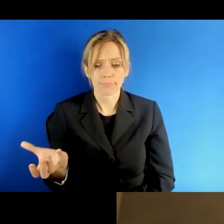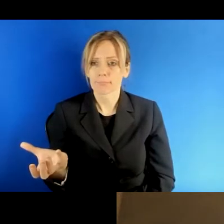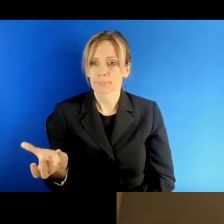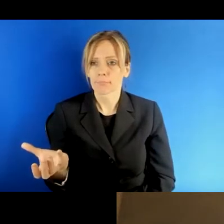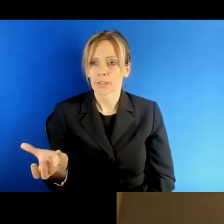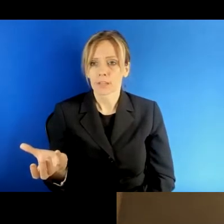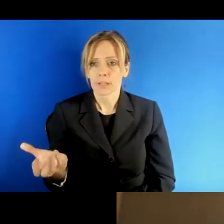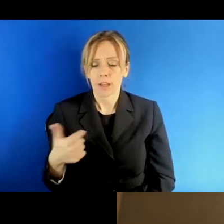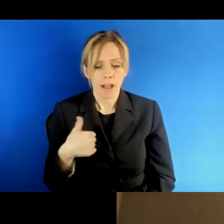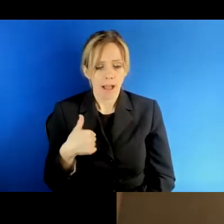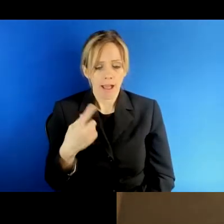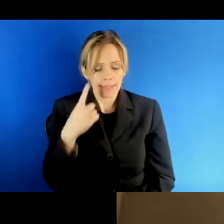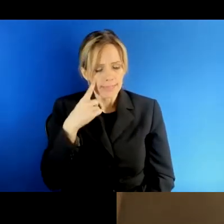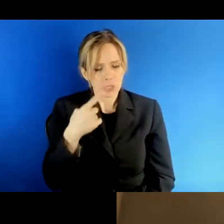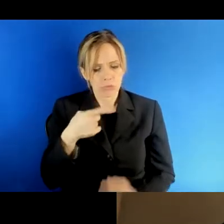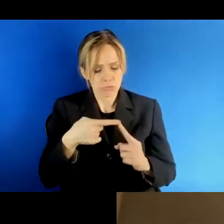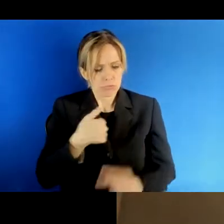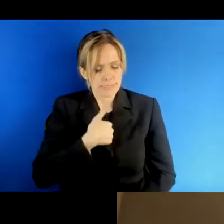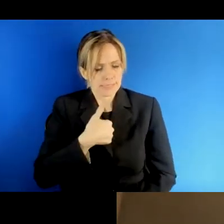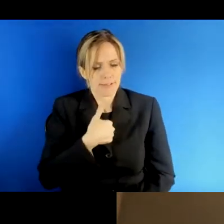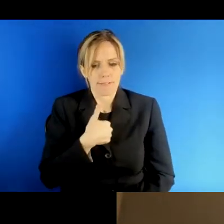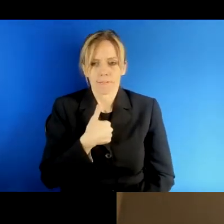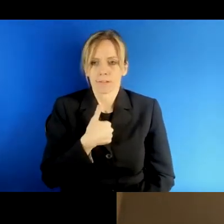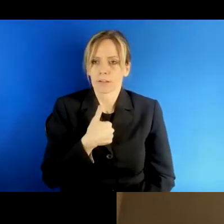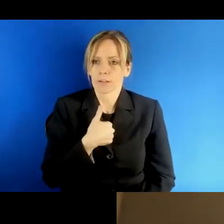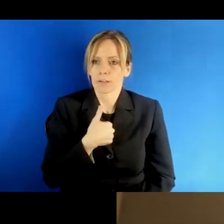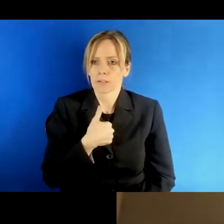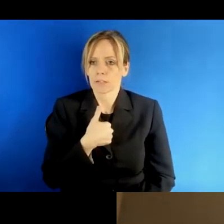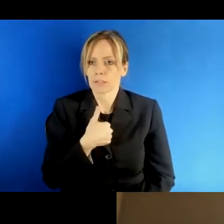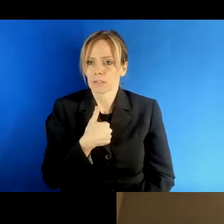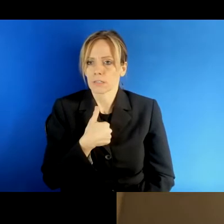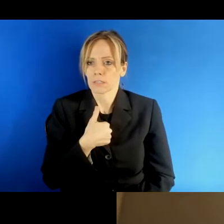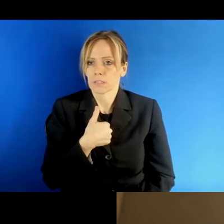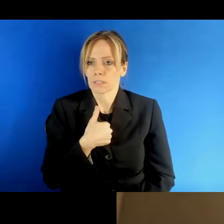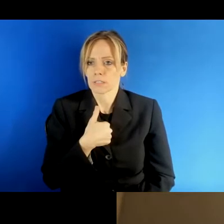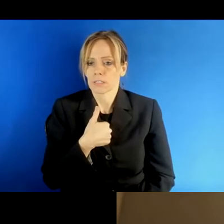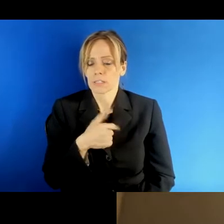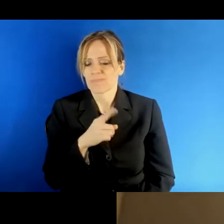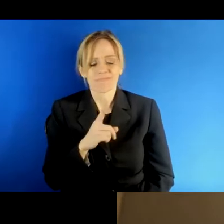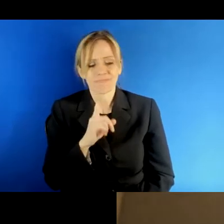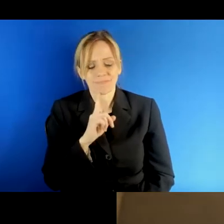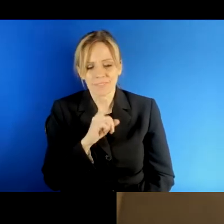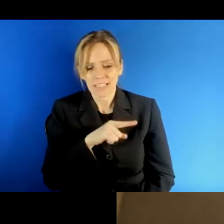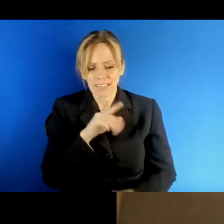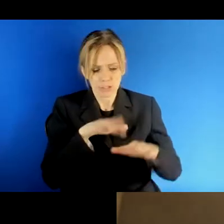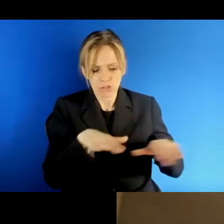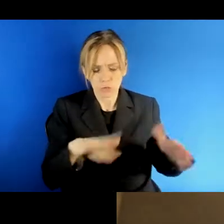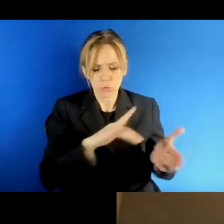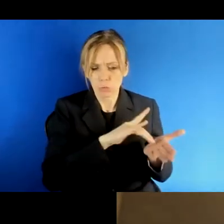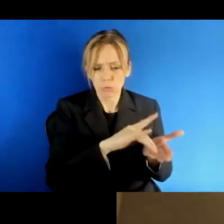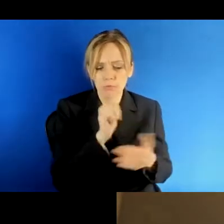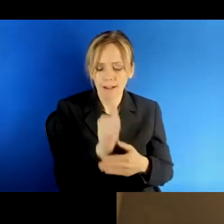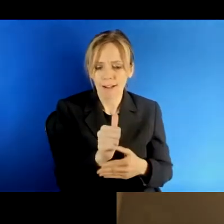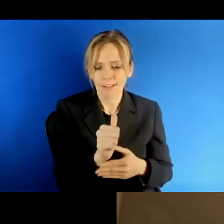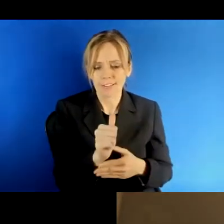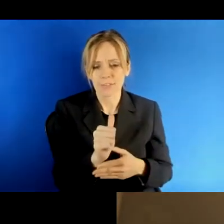like think to myself, it's more rude for you to limit the